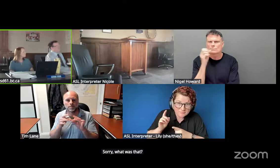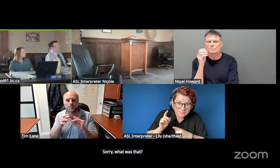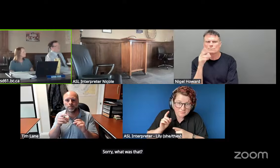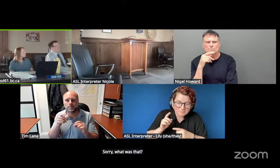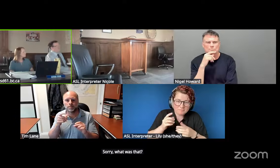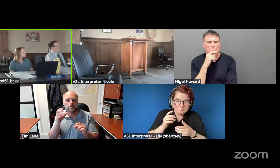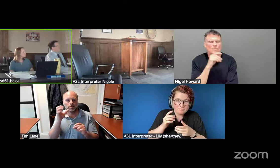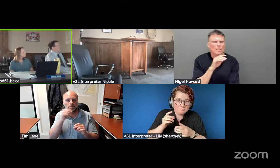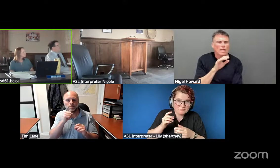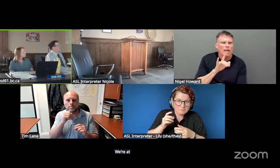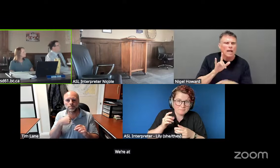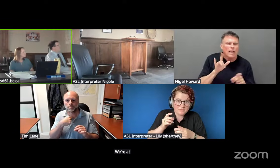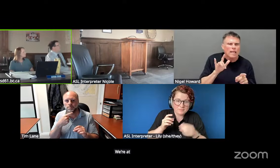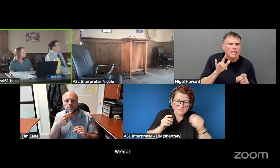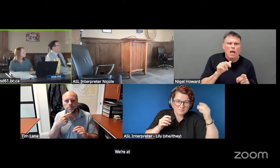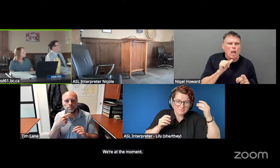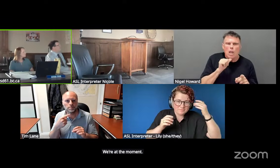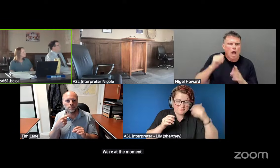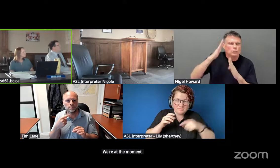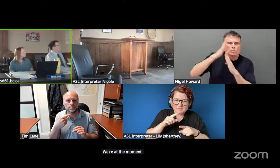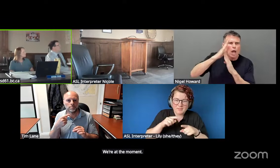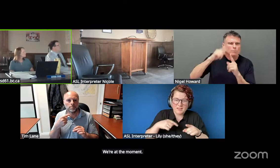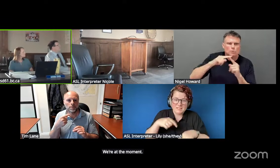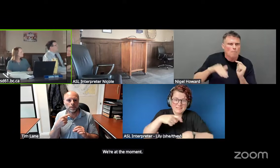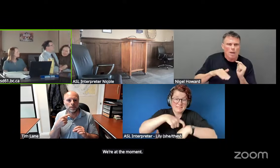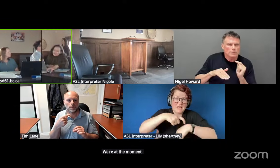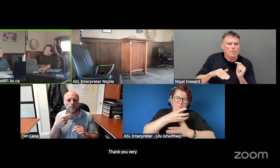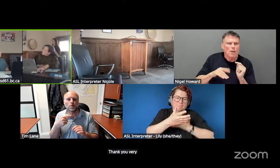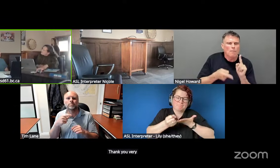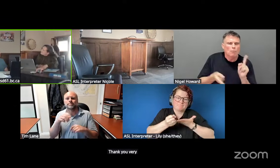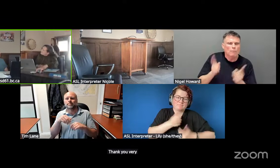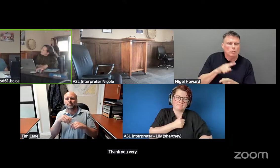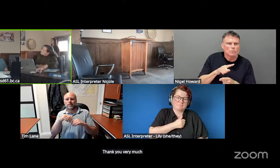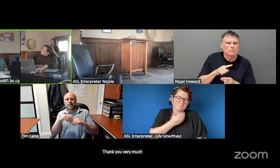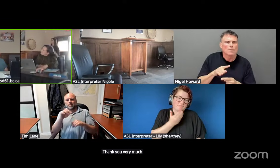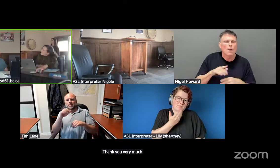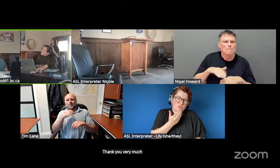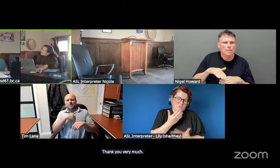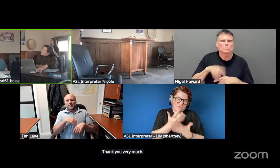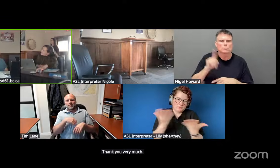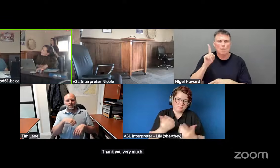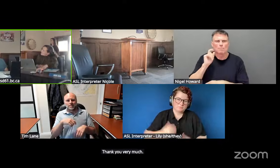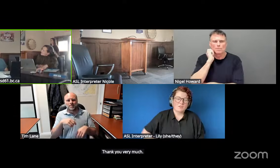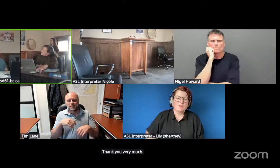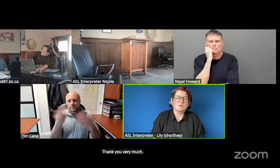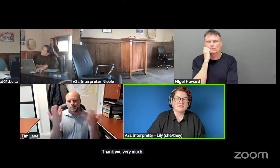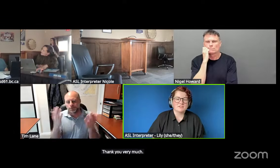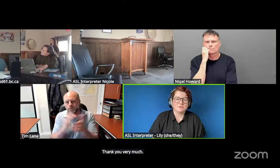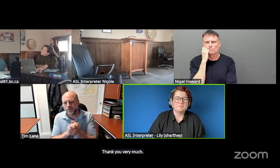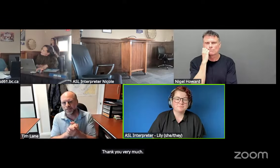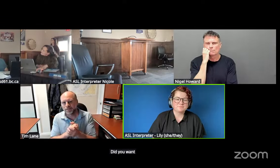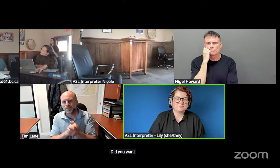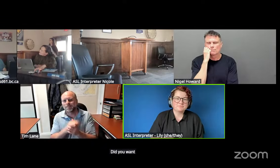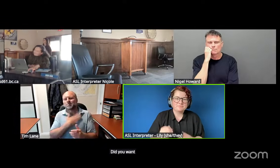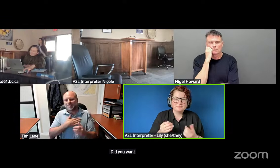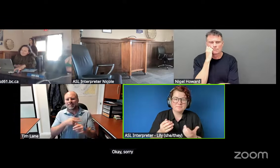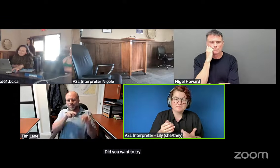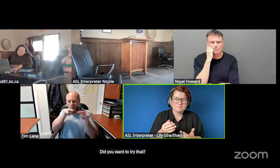We're at the moment. Thank you very much. Did you want to? Okay, sorry.